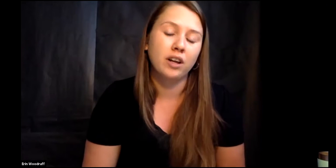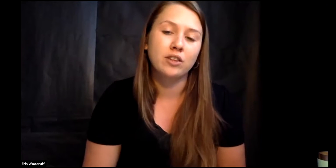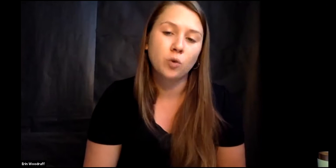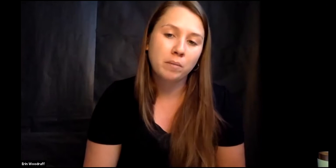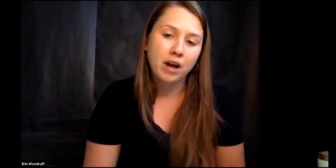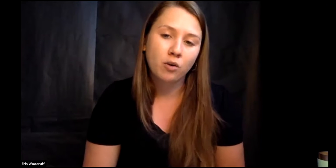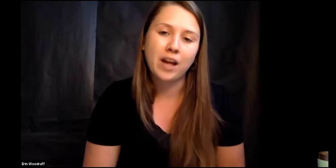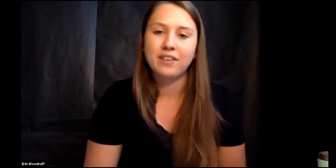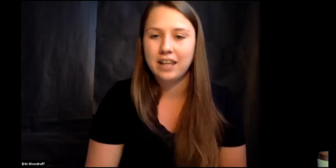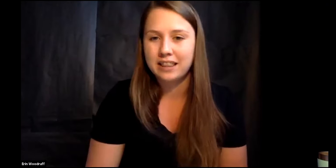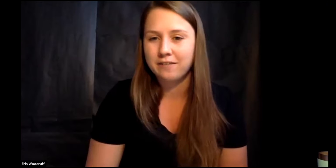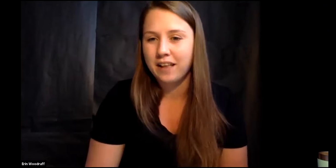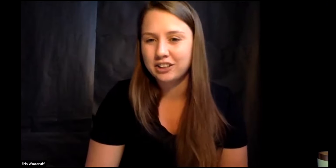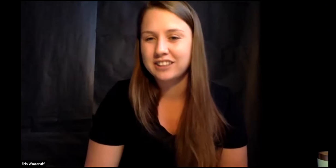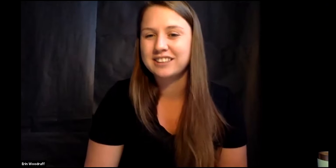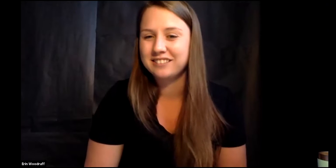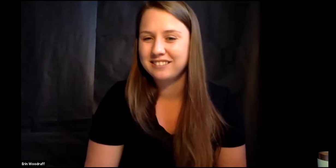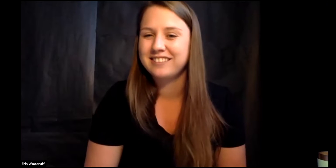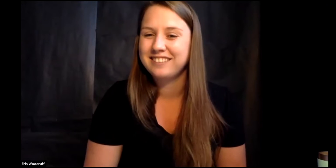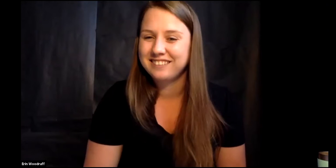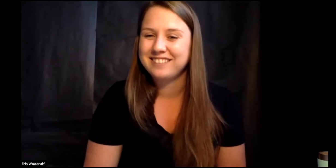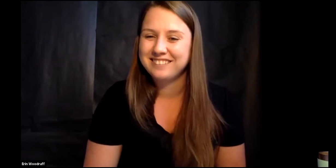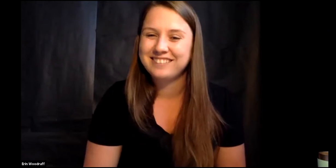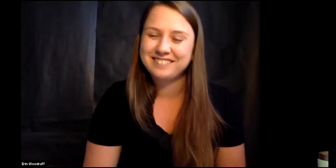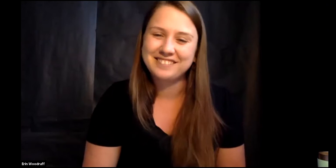the doorbell, we have a light that flashes.